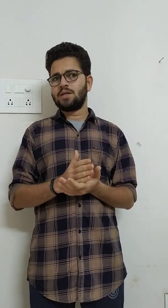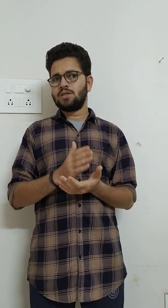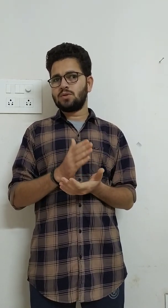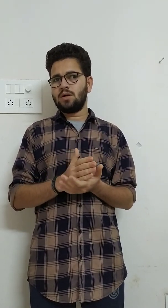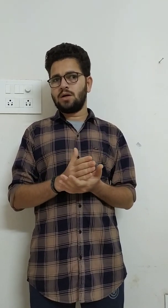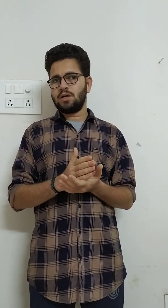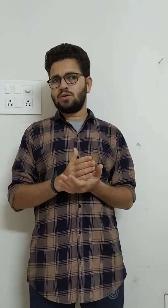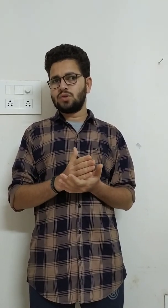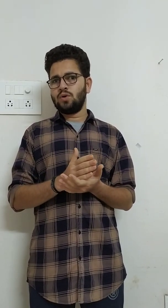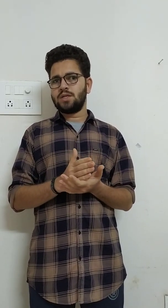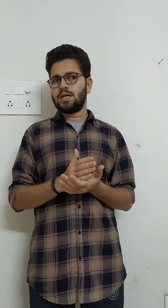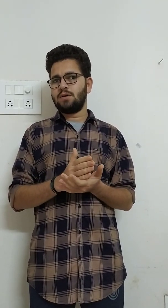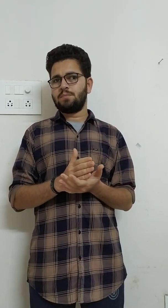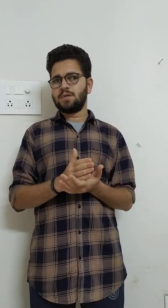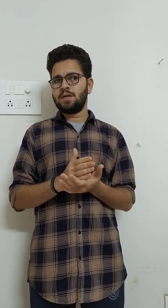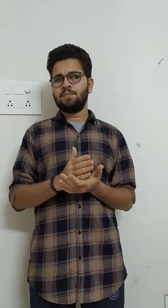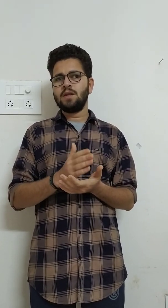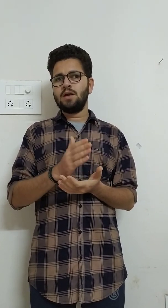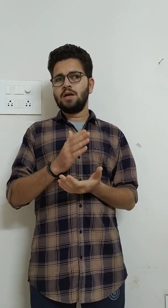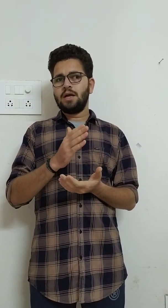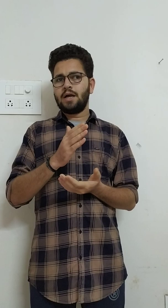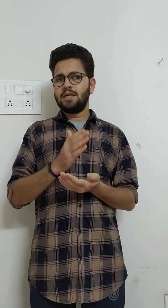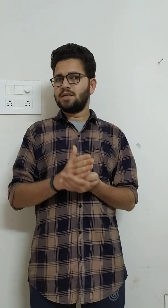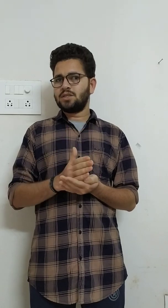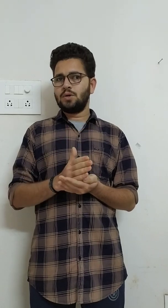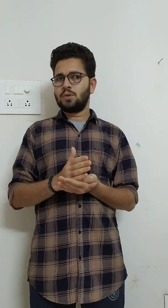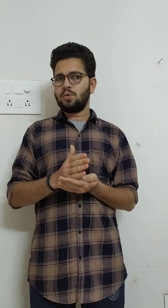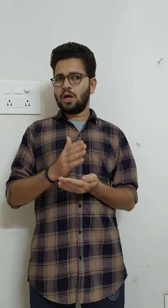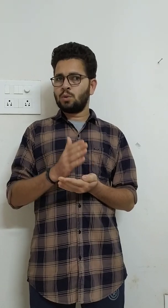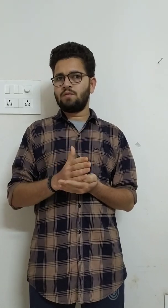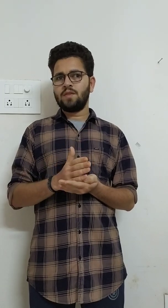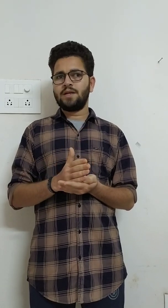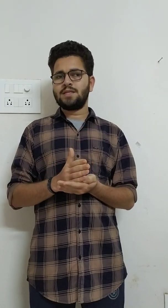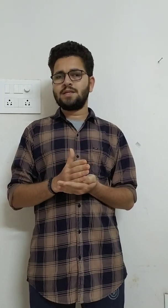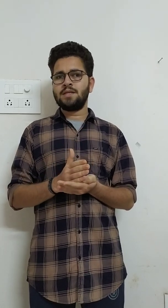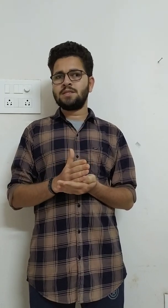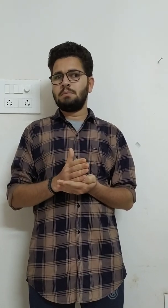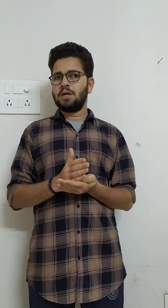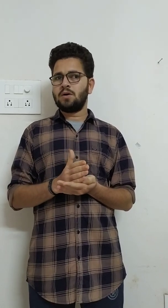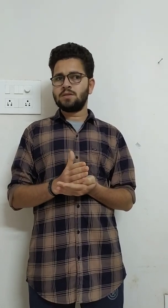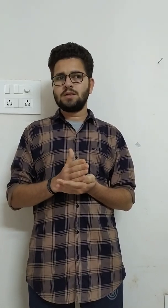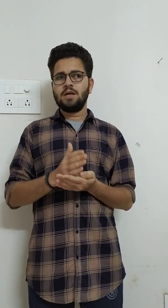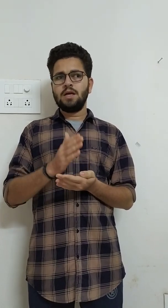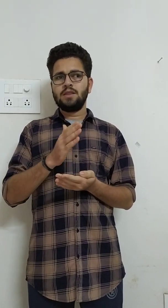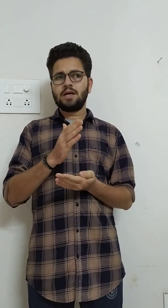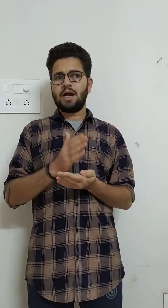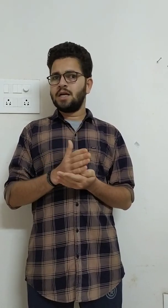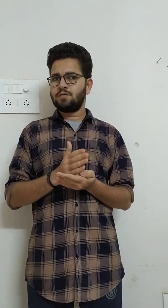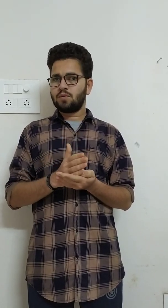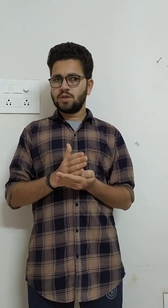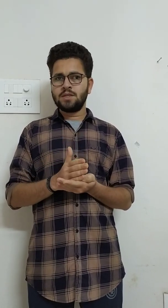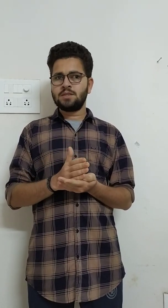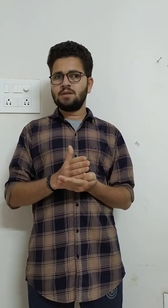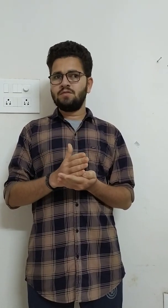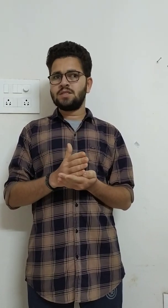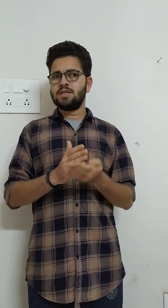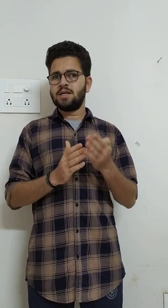at Solution Adda website. I suggest you to enroll for the test series, because the kind of questions which they set